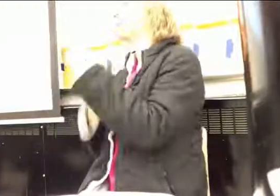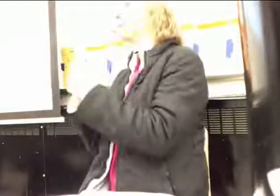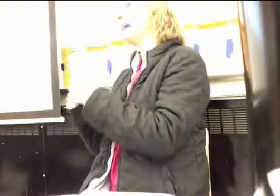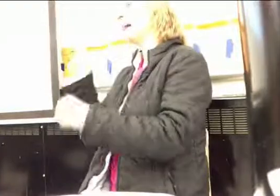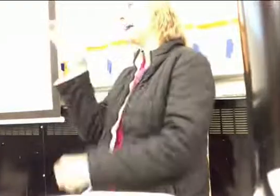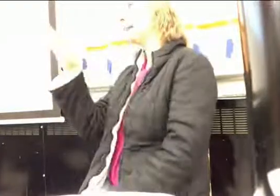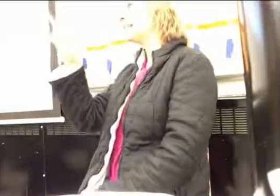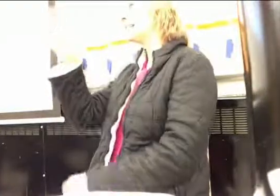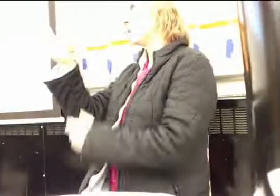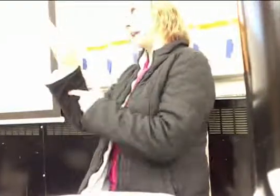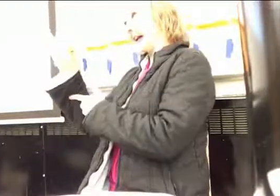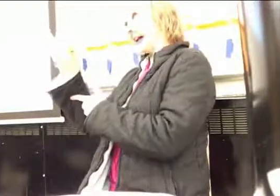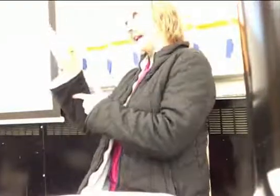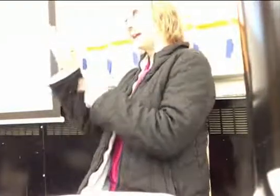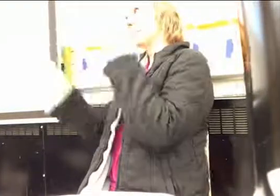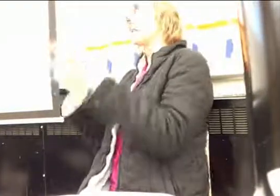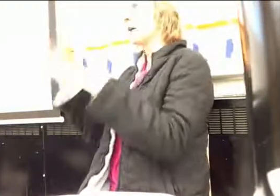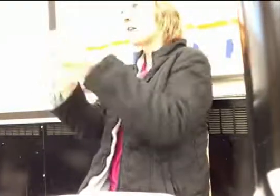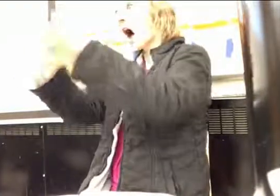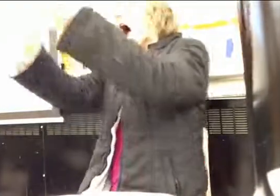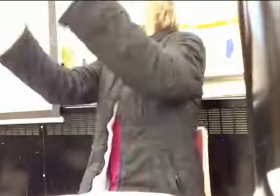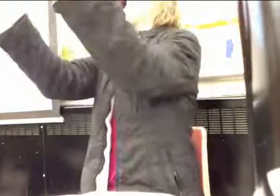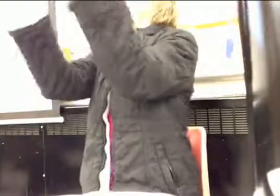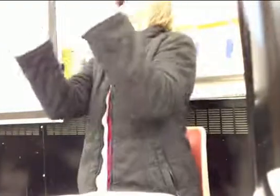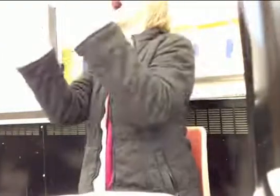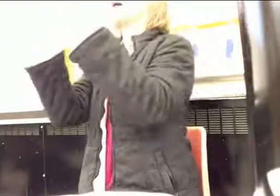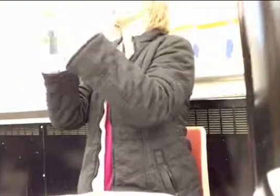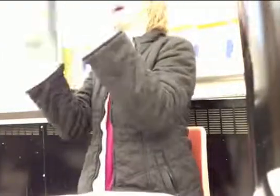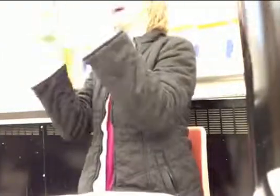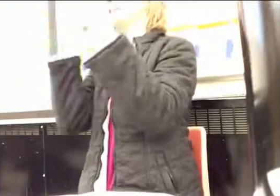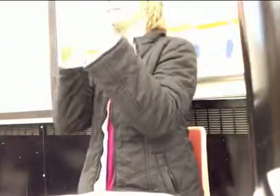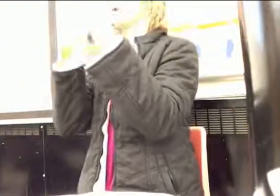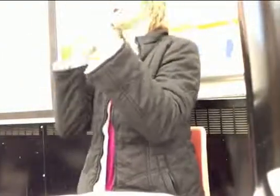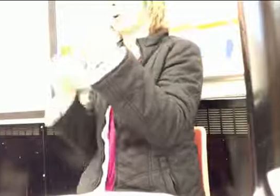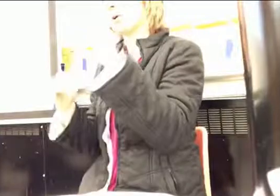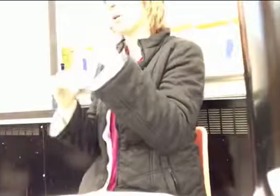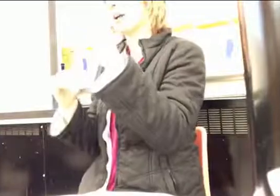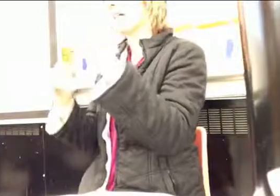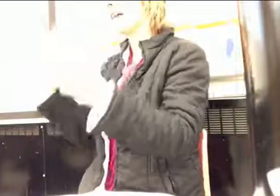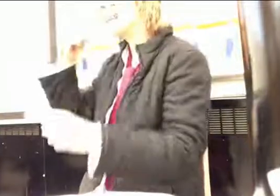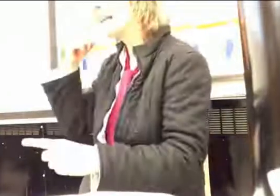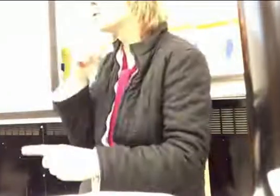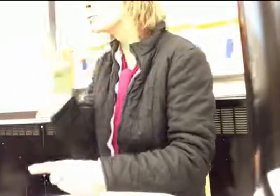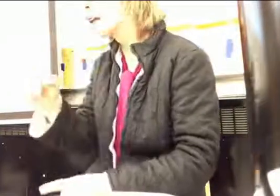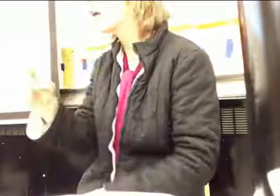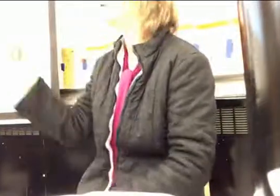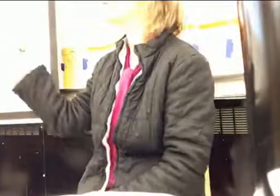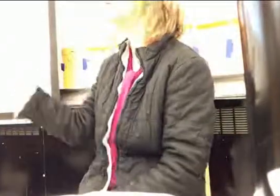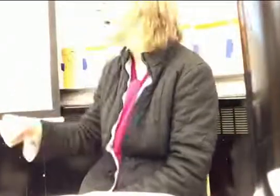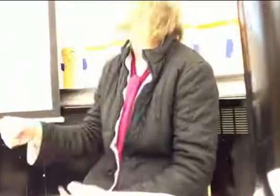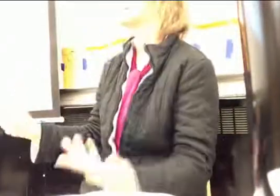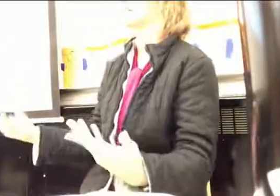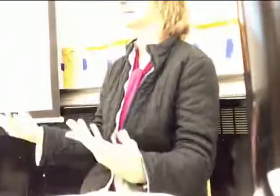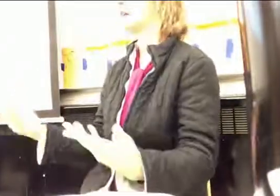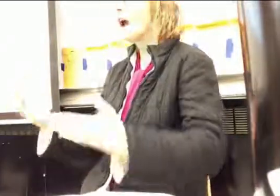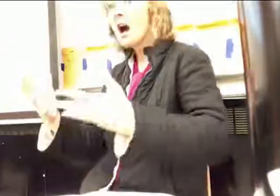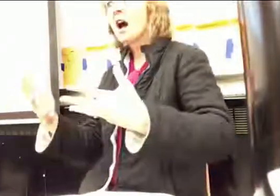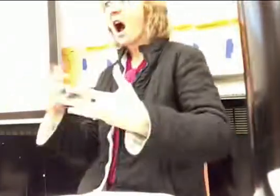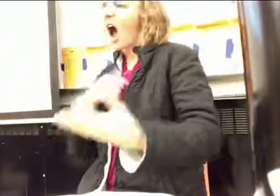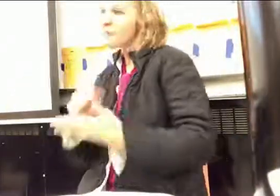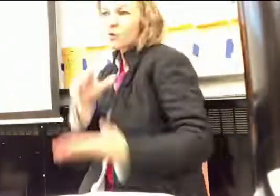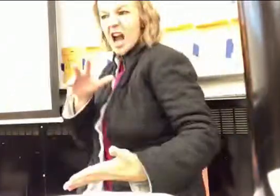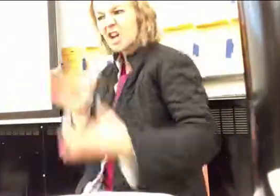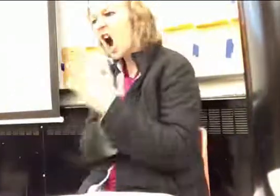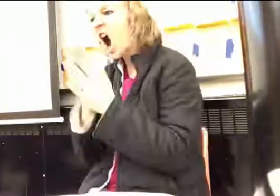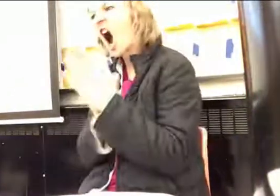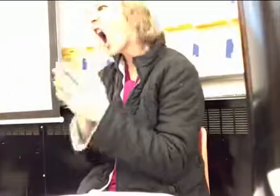though, people are finding fool's gold. And do they think it's real gold? Sure. Yeah. And they're like, wow, I'm going to be super rich.